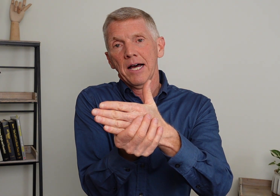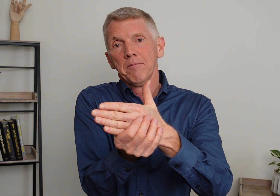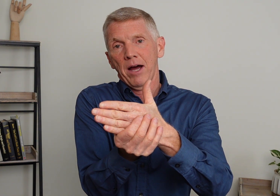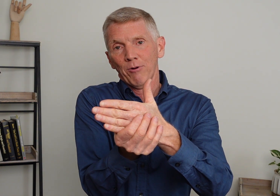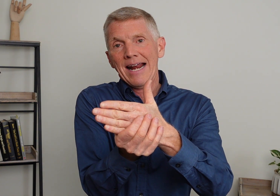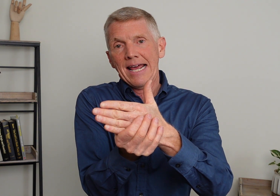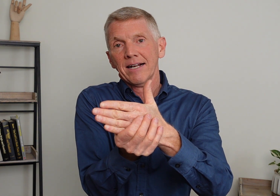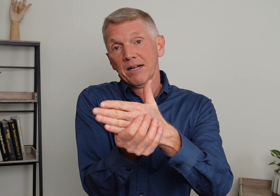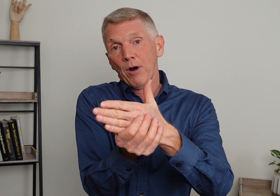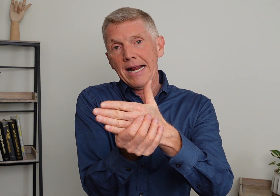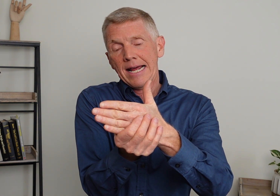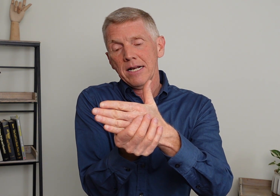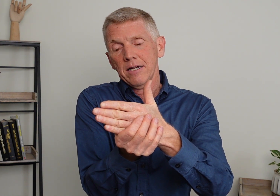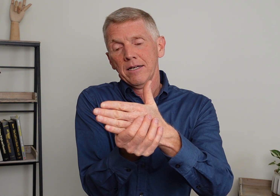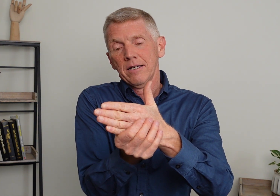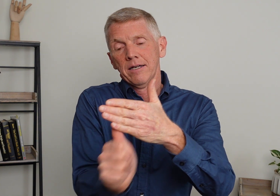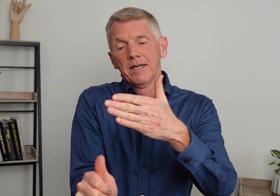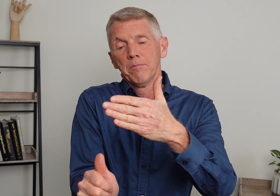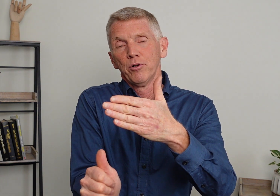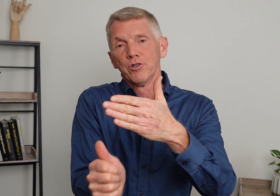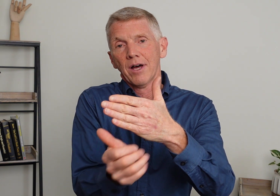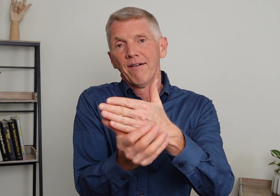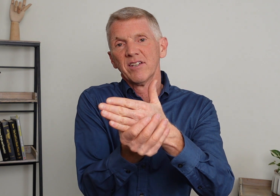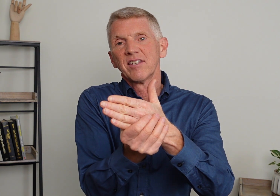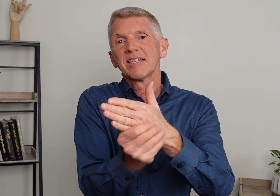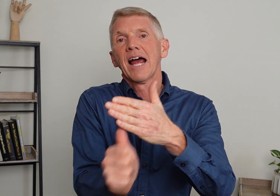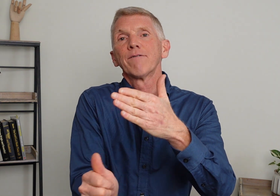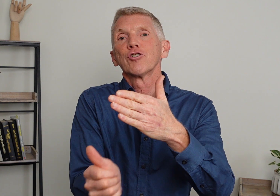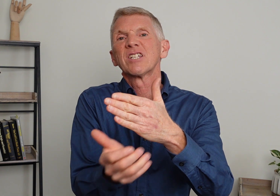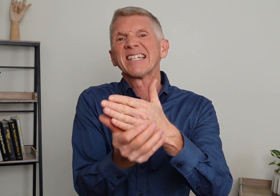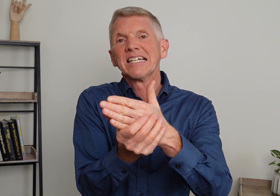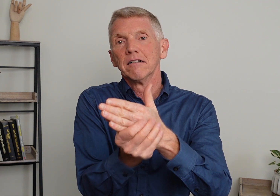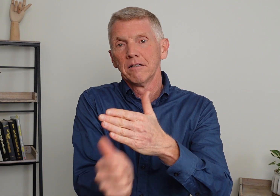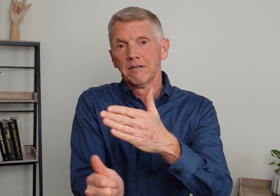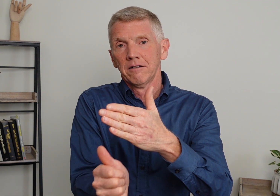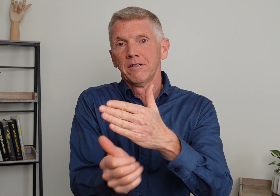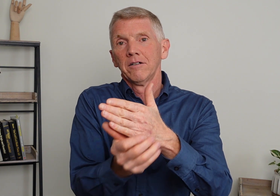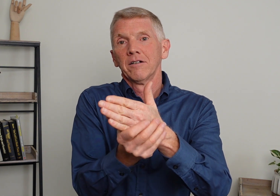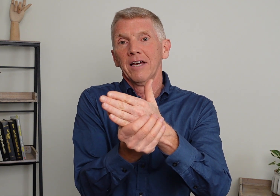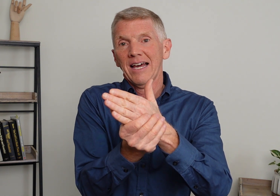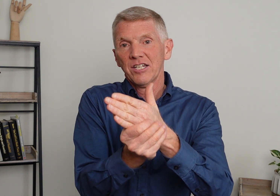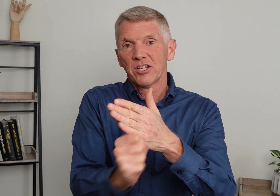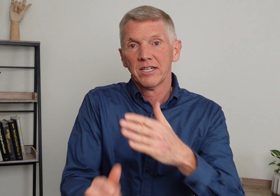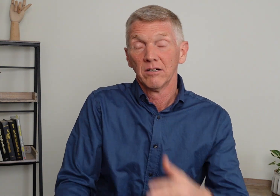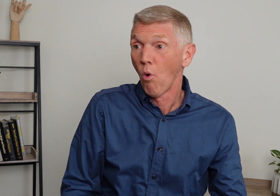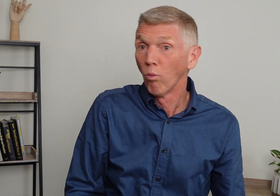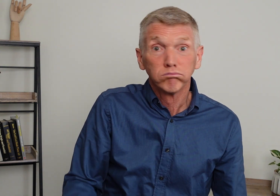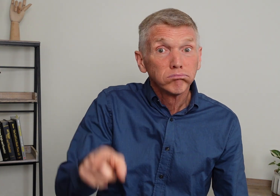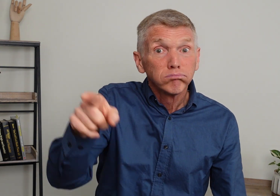up, my right hand, because I'm right-handed, and pulls off. This is the sign for skill. Okay, skill.